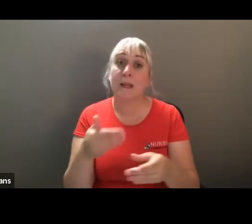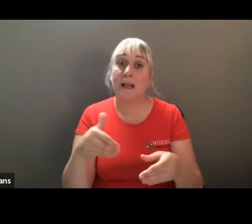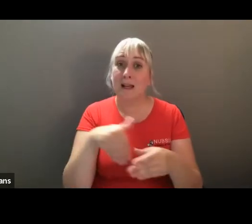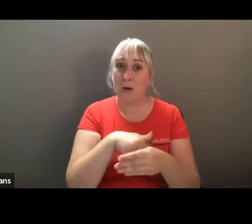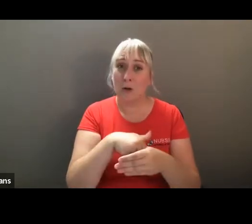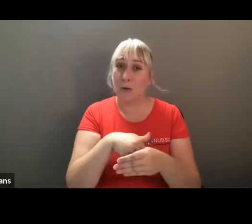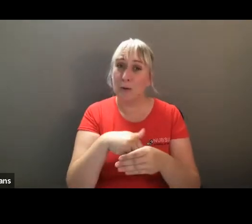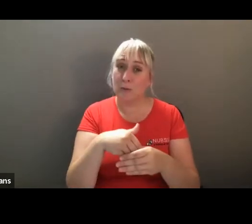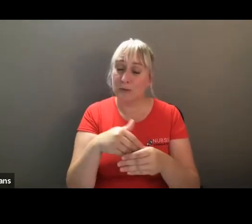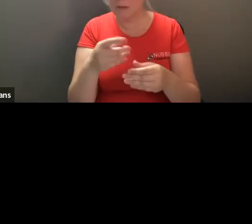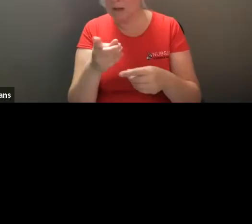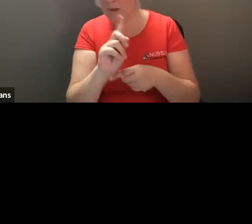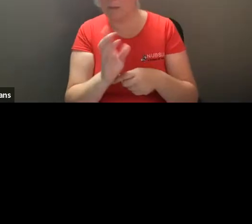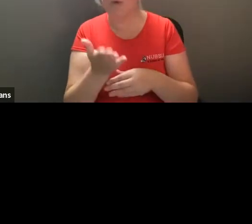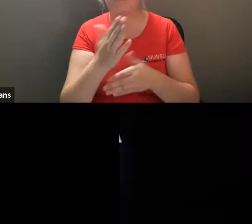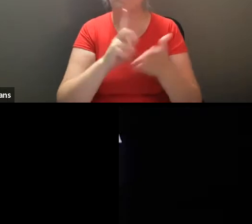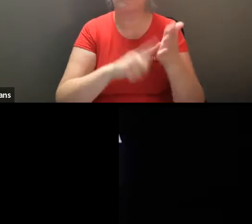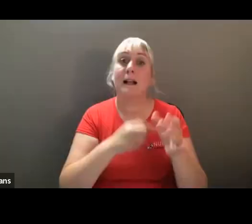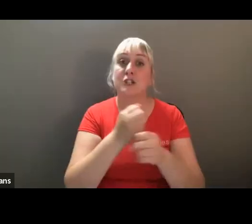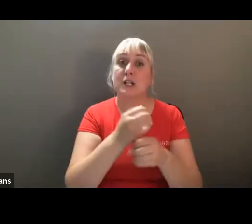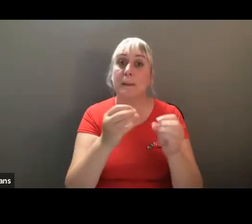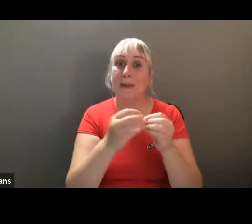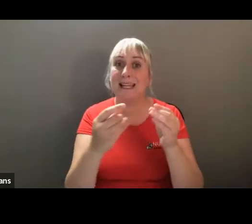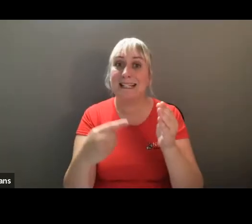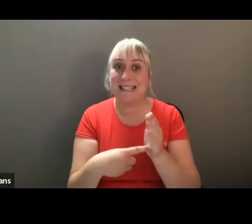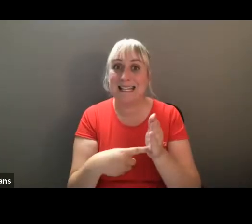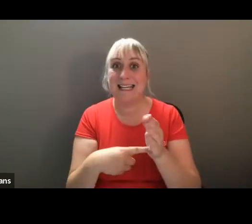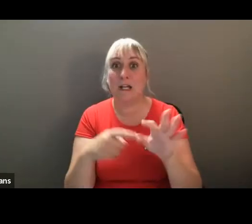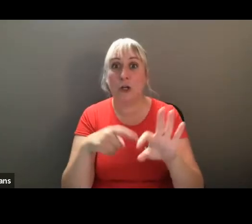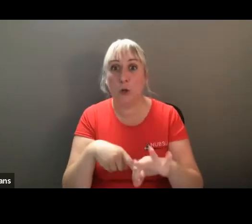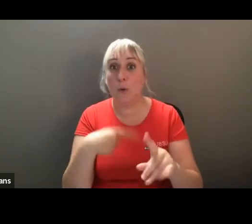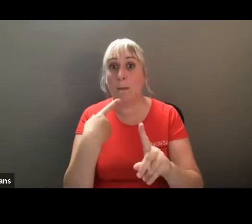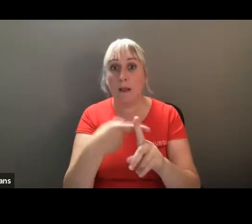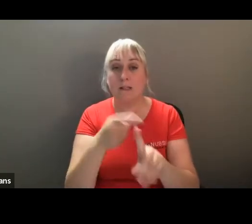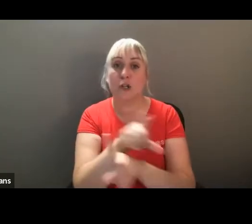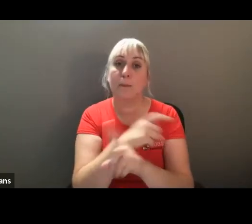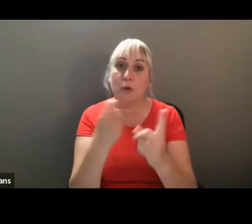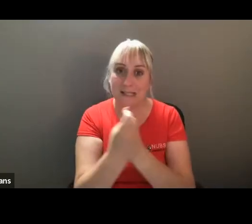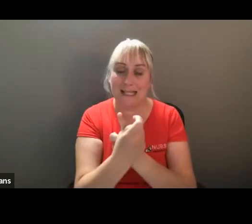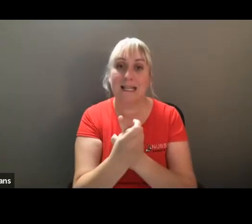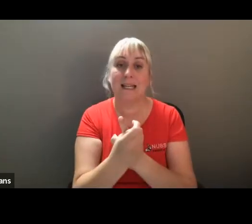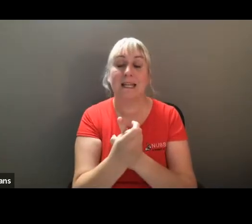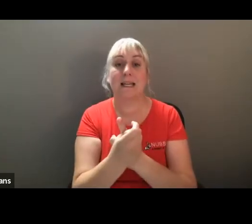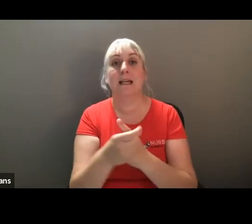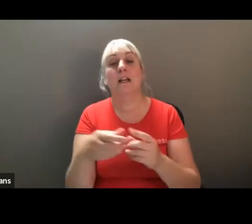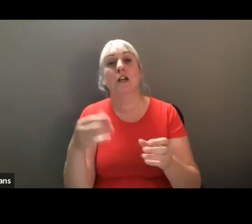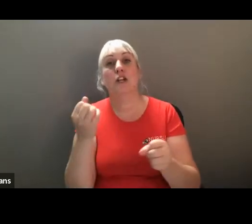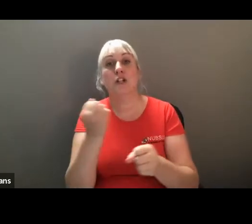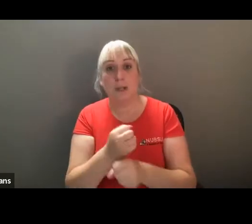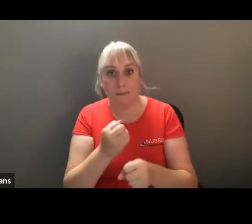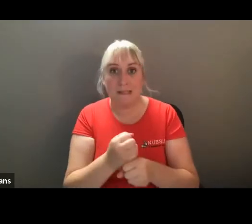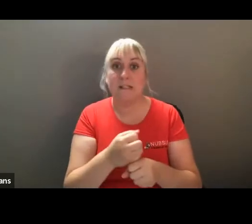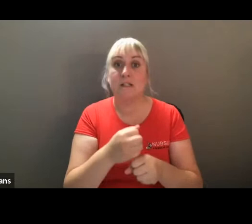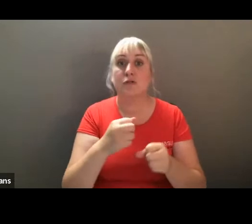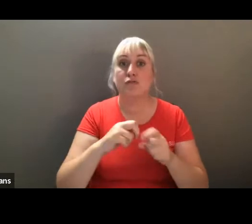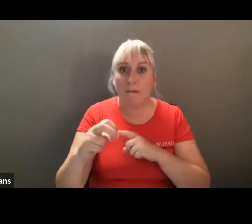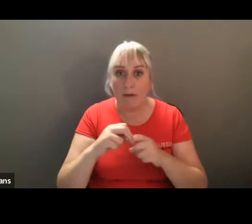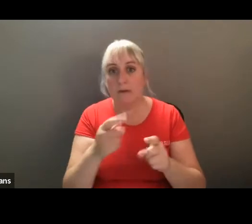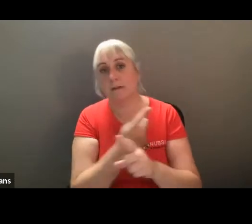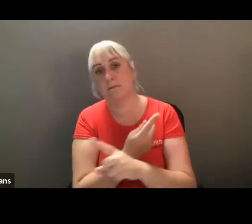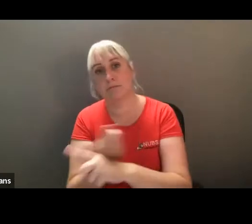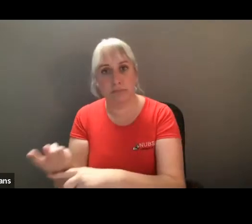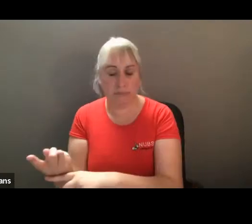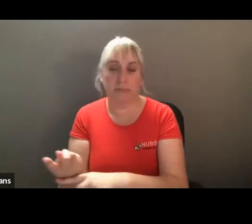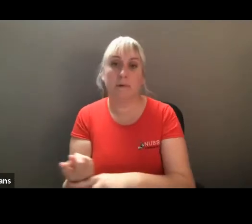of the LGBTQ+ community, gypsies and travellers, and prisoners and their families. The Commission has worked hard